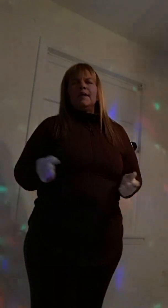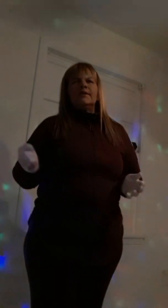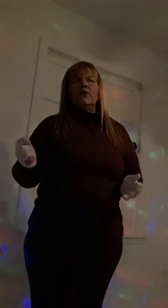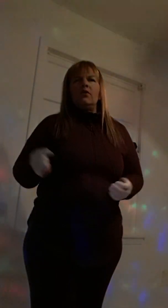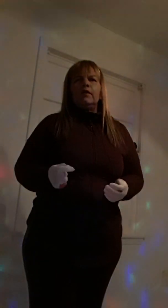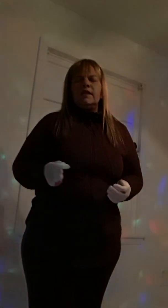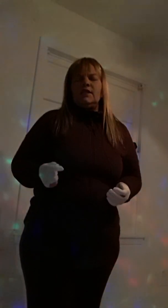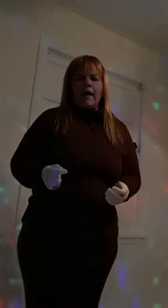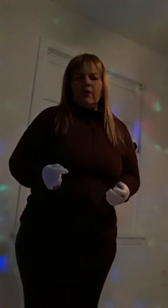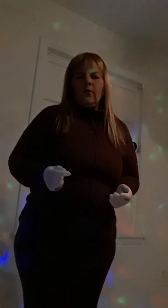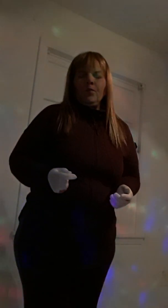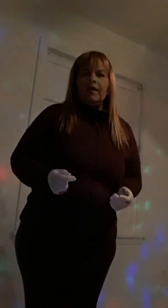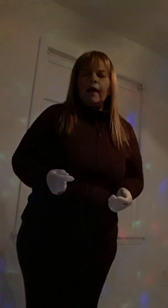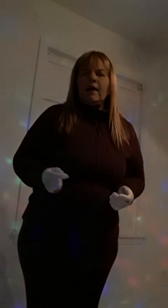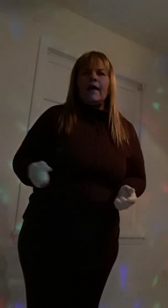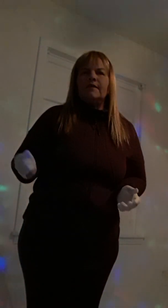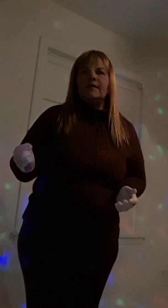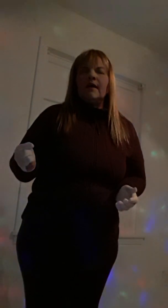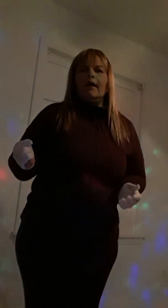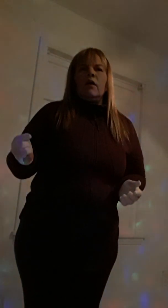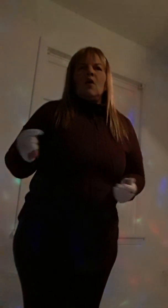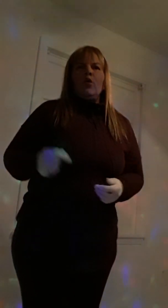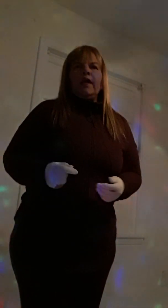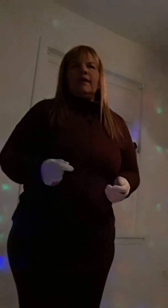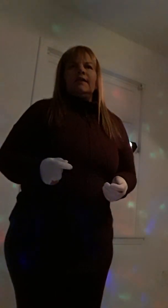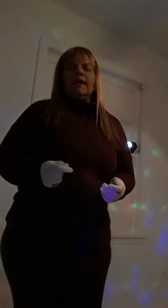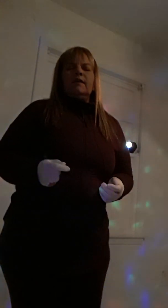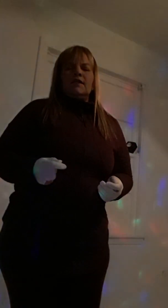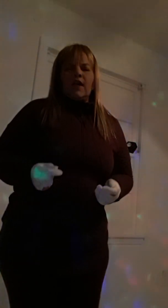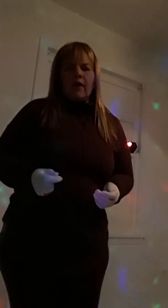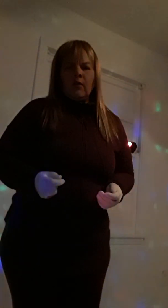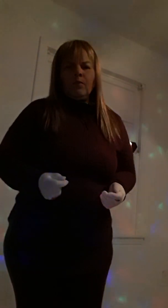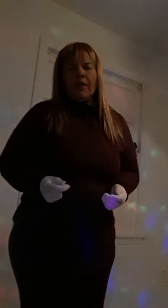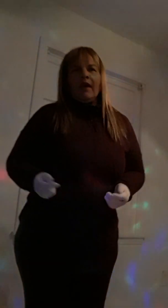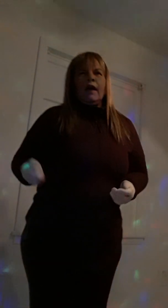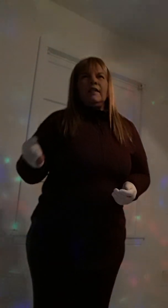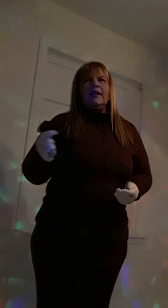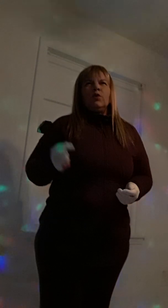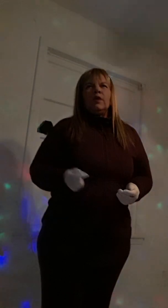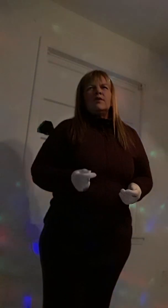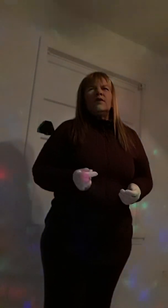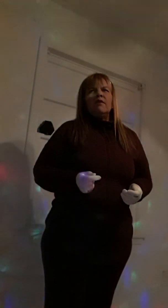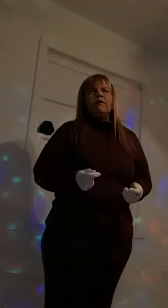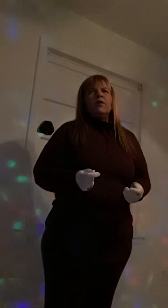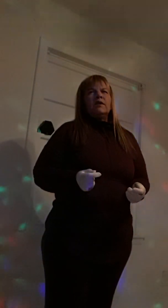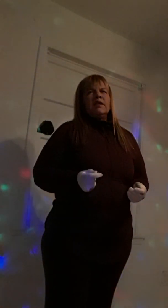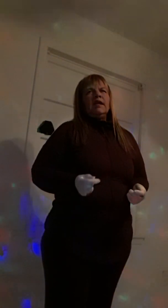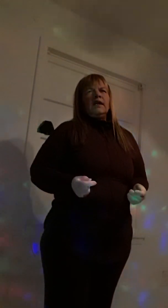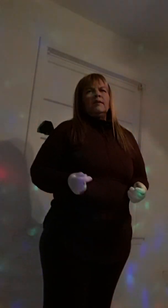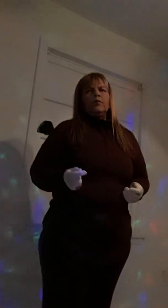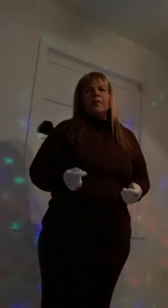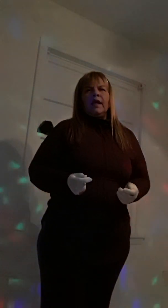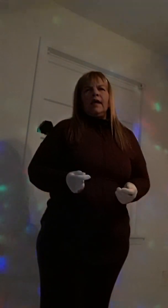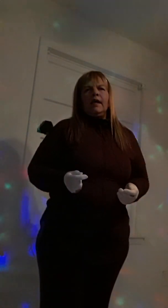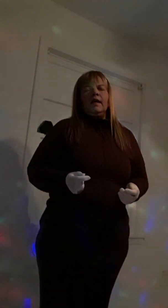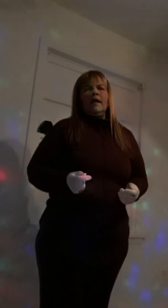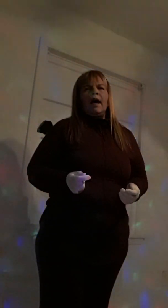visto the channel, that has already seen the channel. In the 2014, en el año